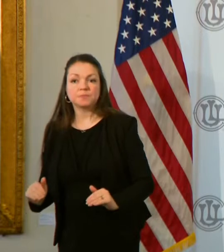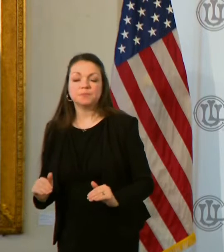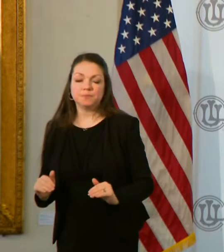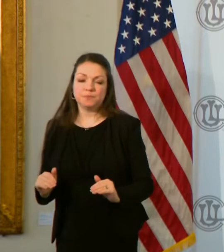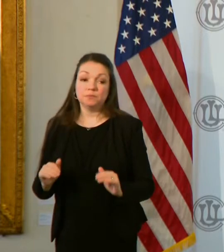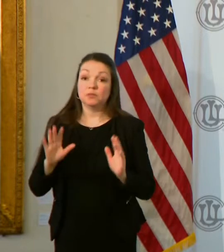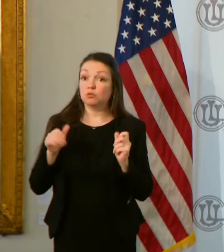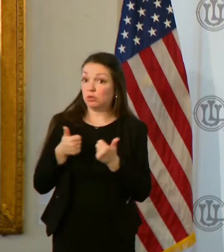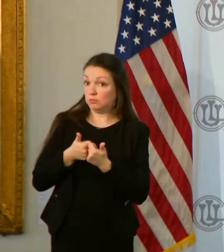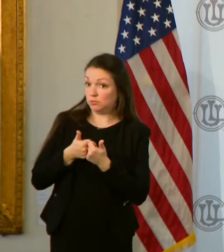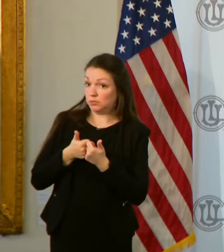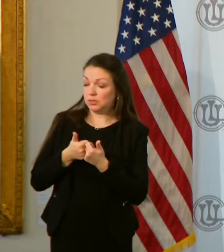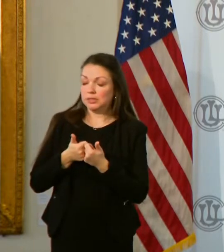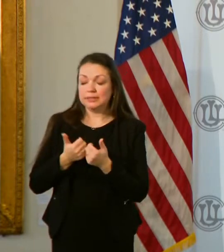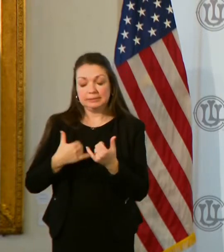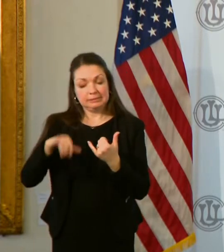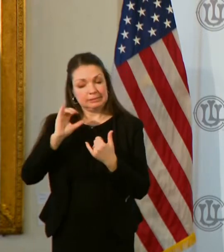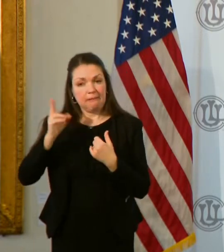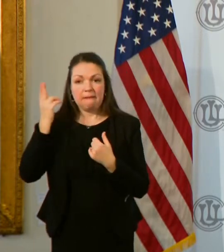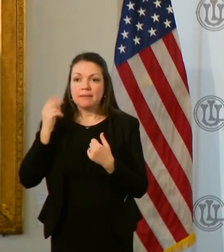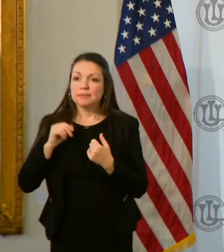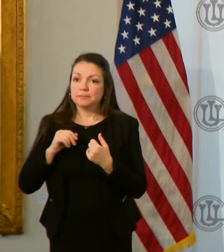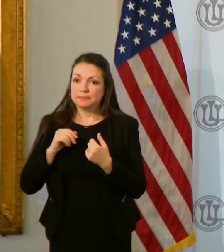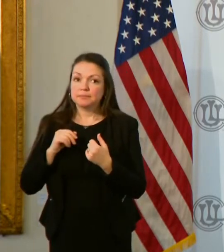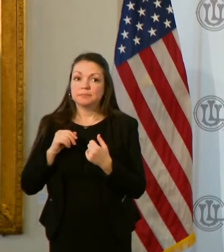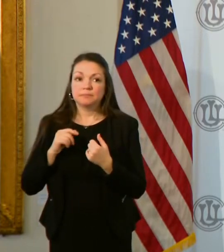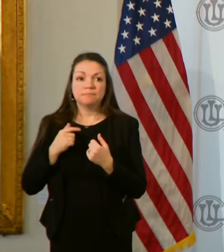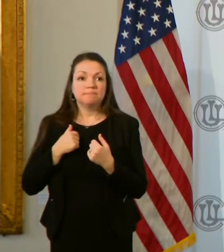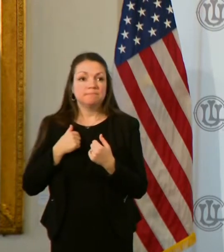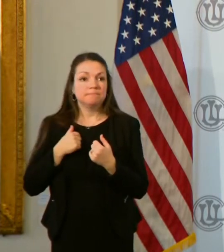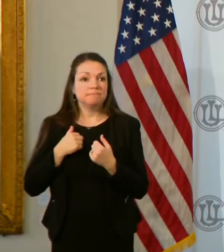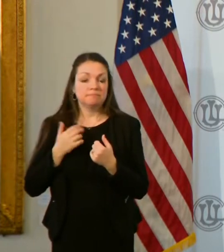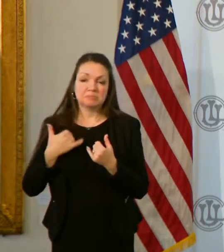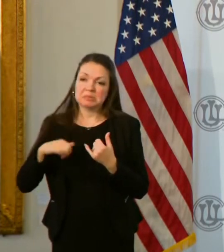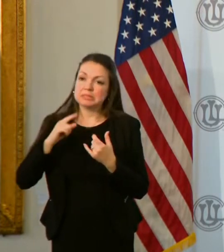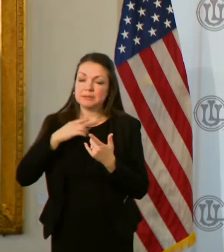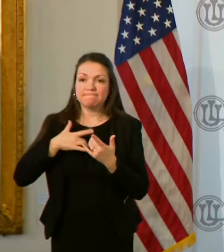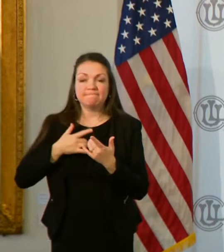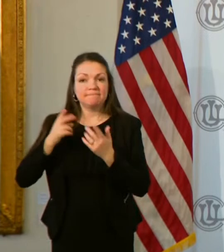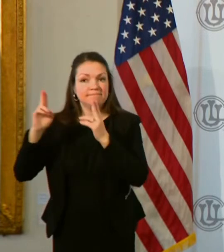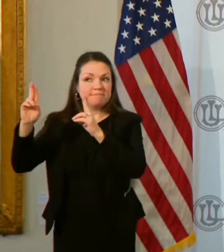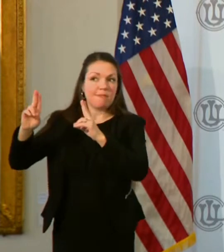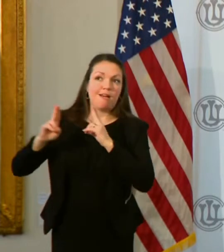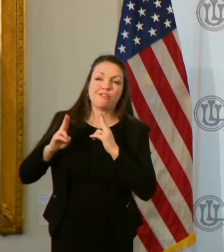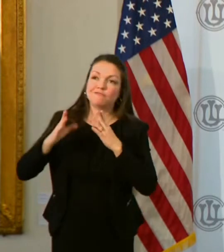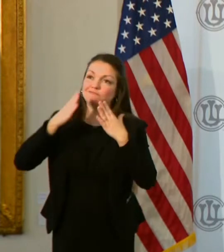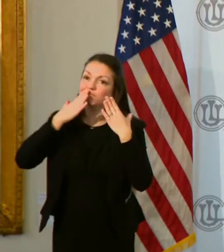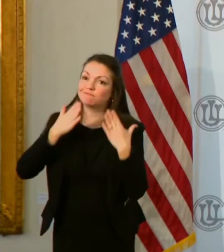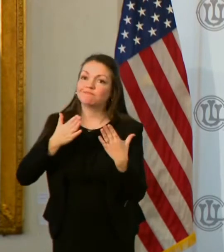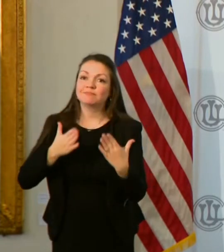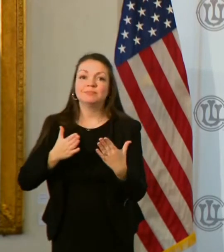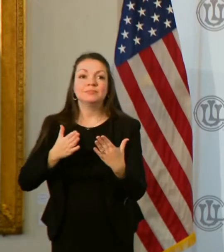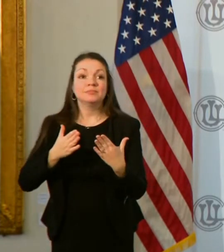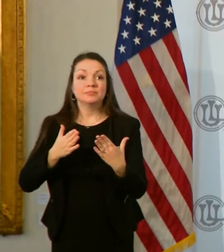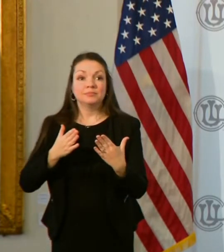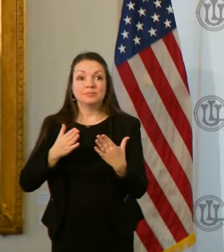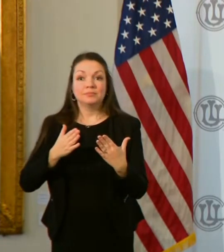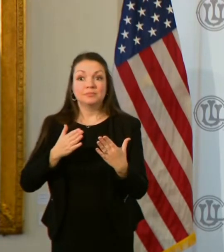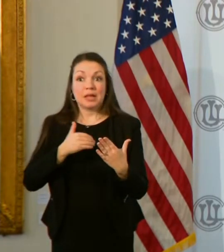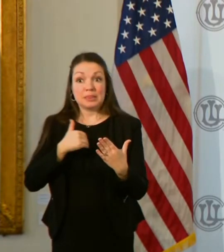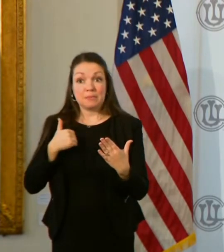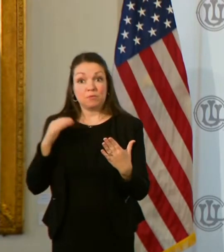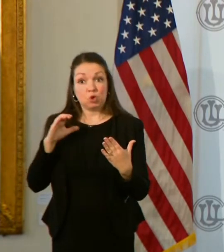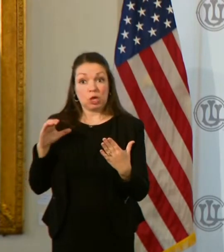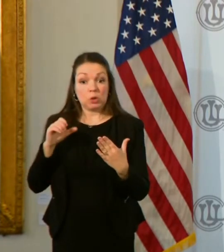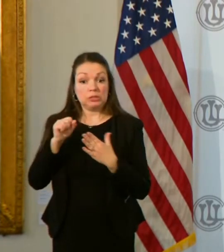challenge remains high. I am so honored and grateful for the commitment of the members of the Cook